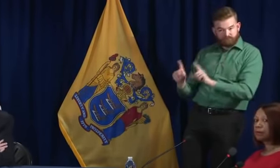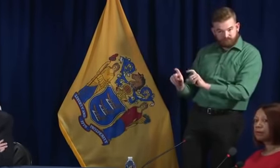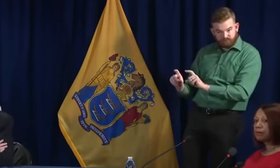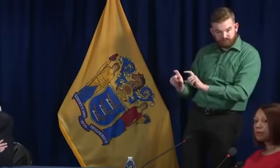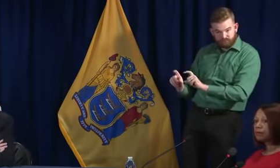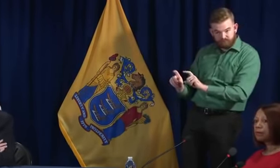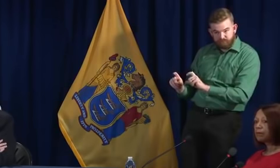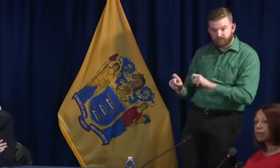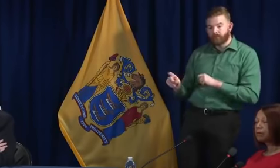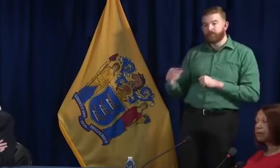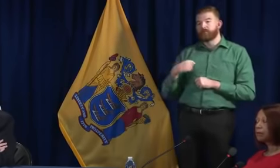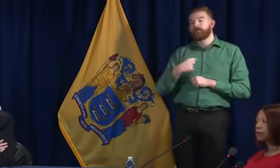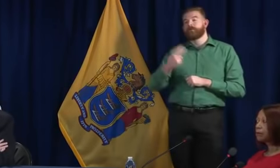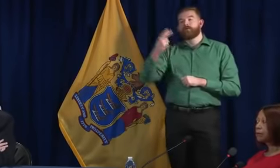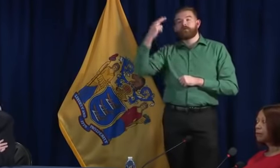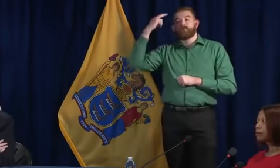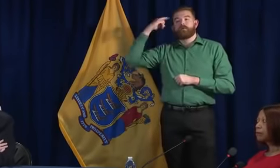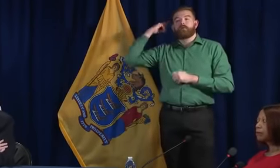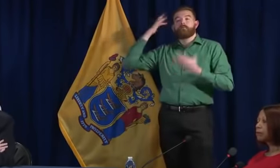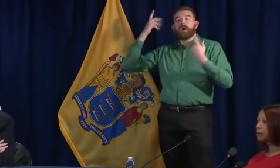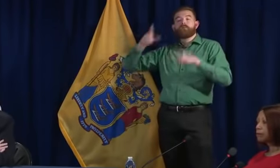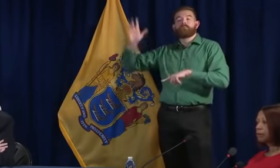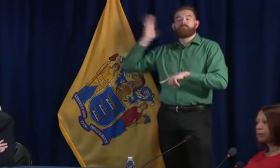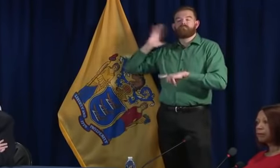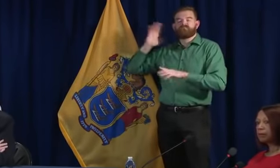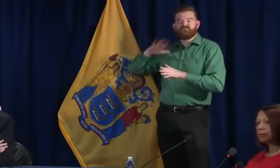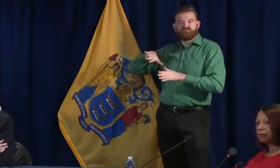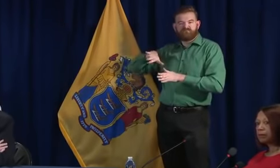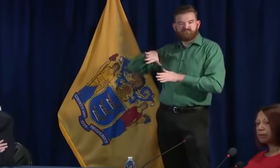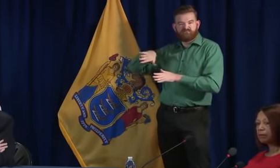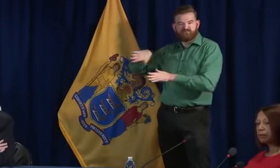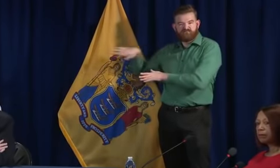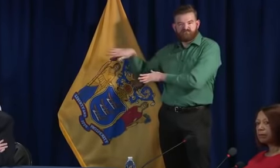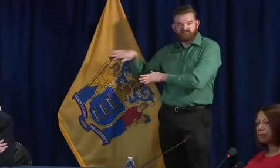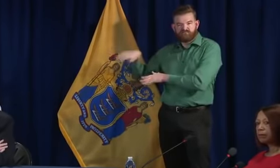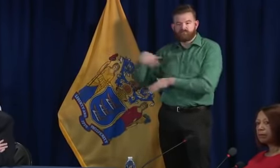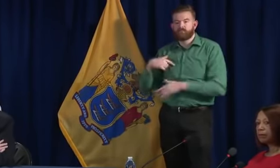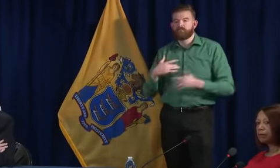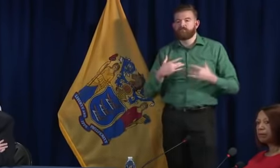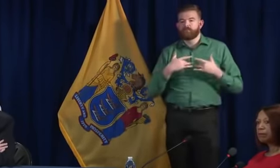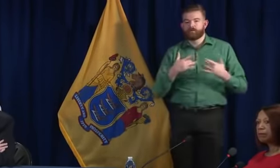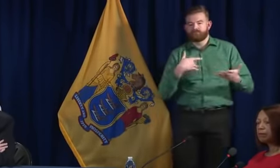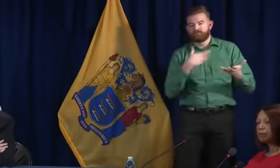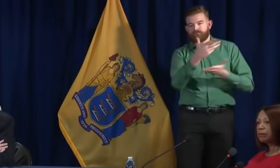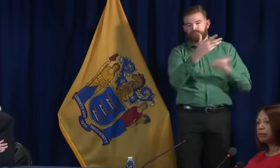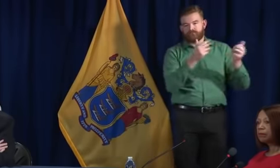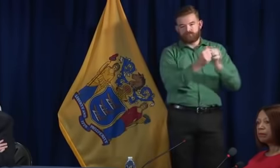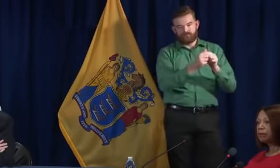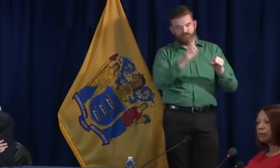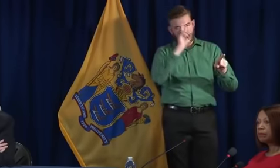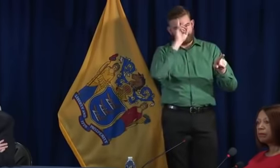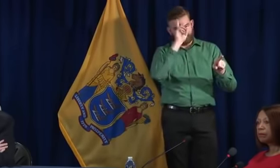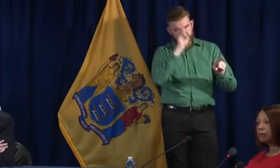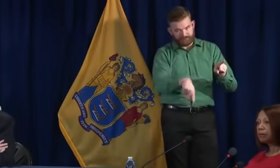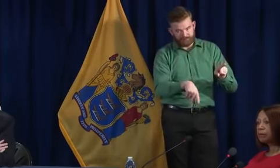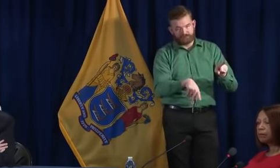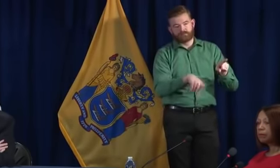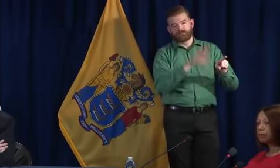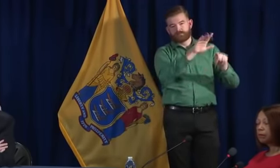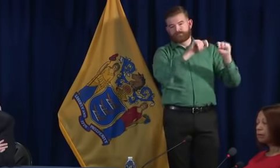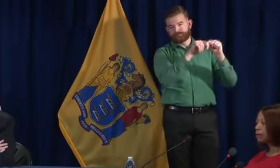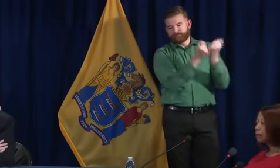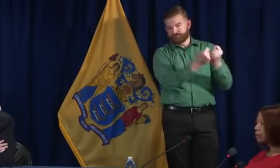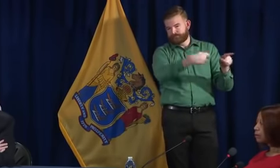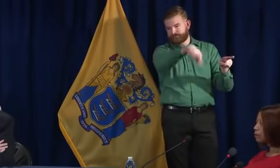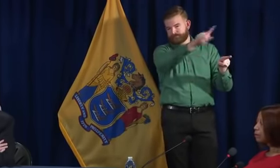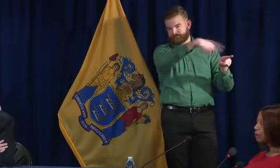I have less interaction with the president than I do with the vice president and their teams. The president and we were on